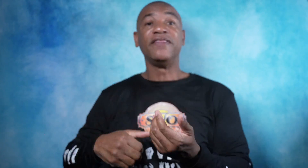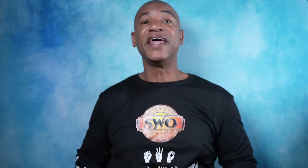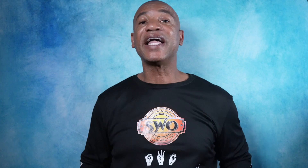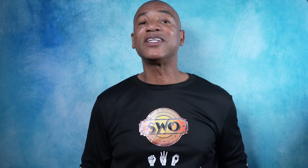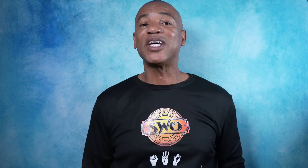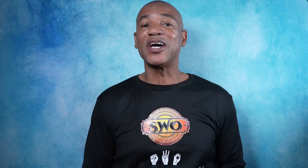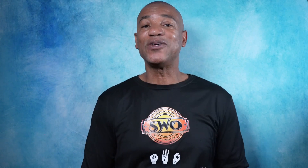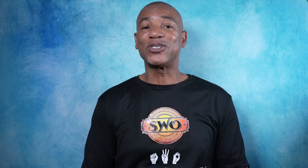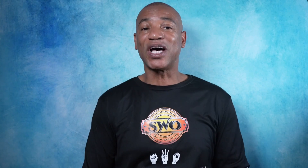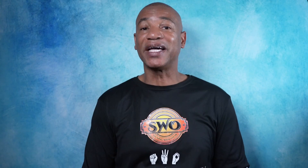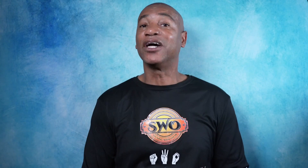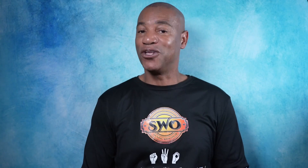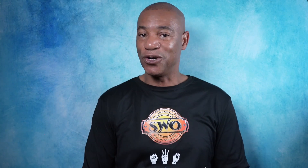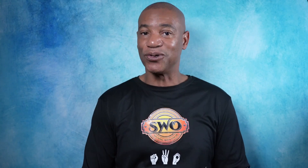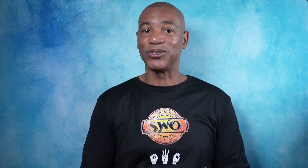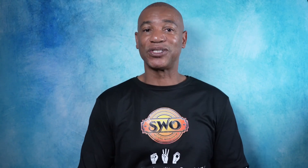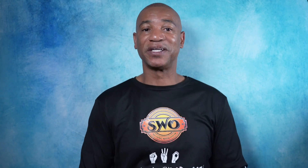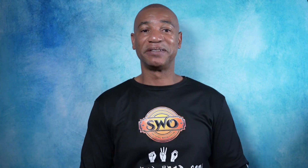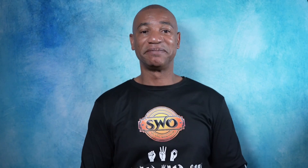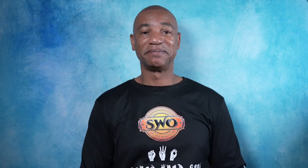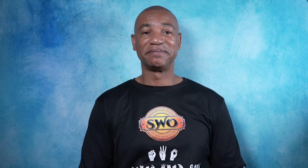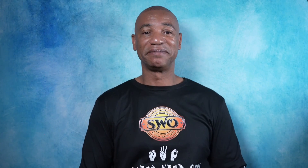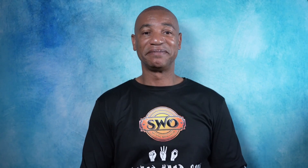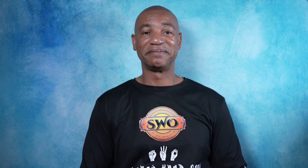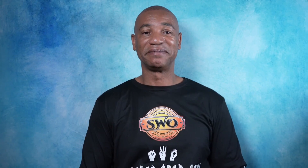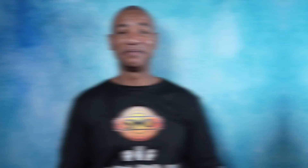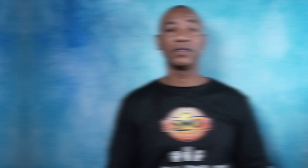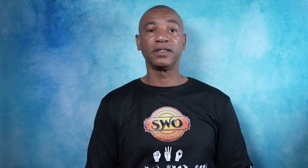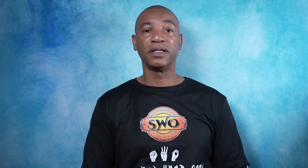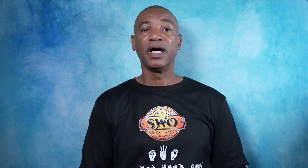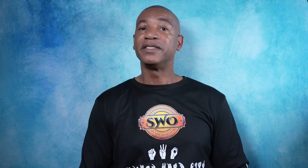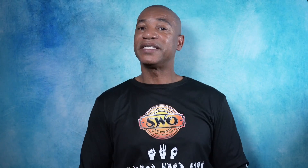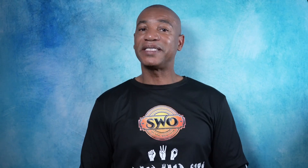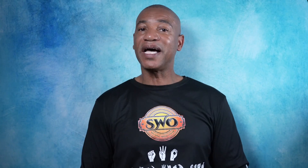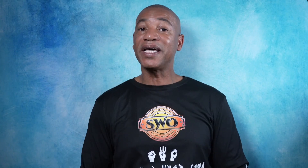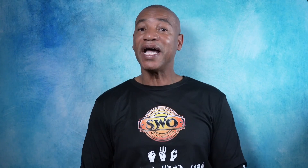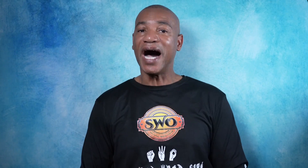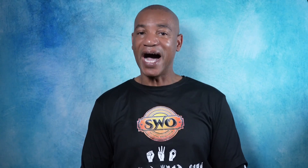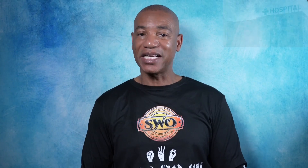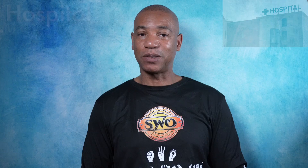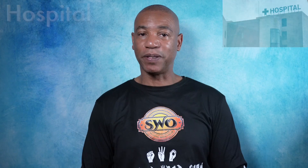That is how you sign nurse. The sign hospital.